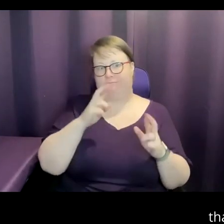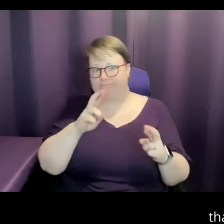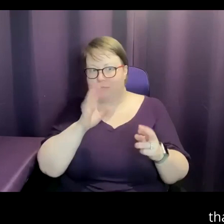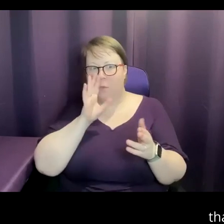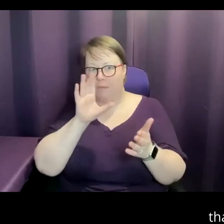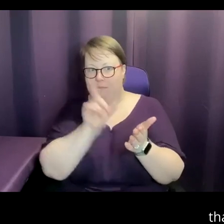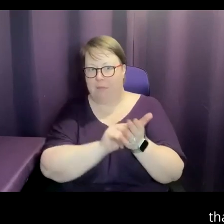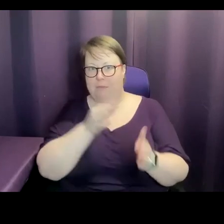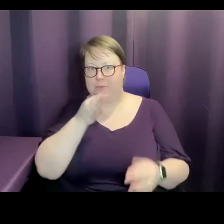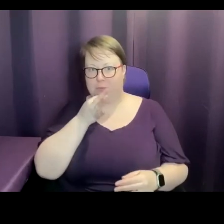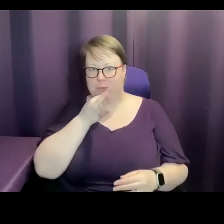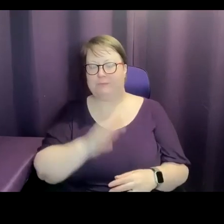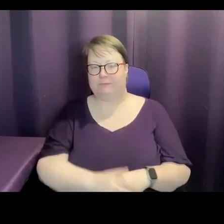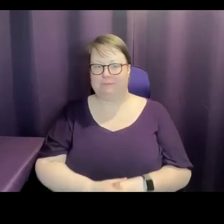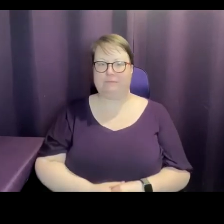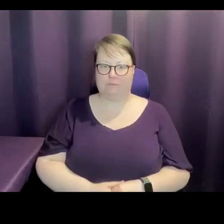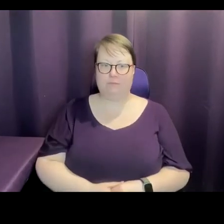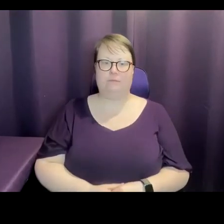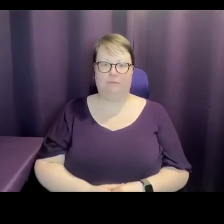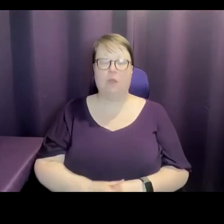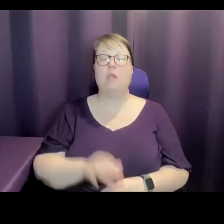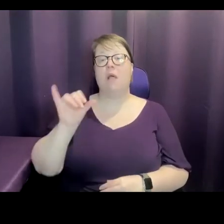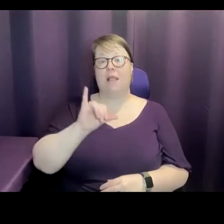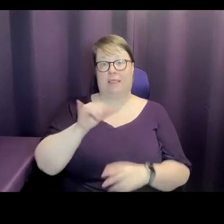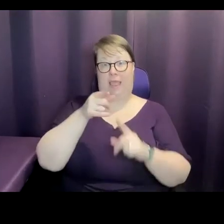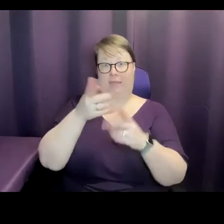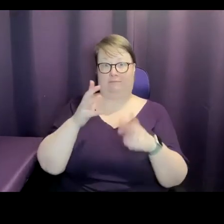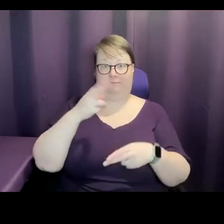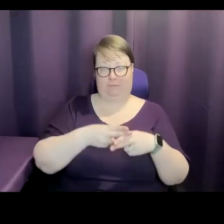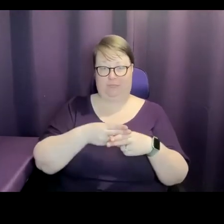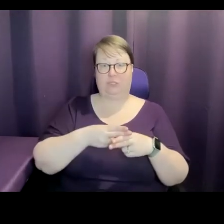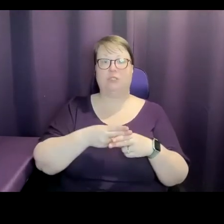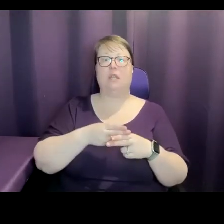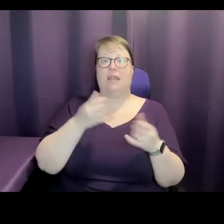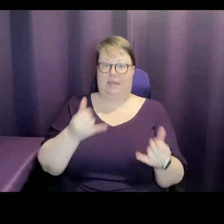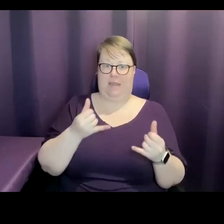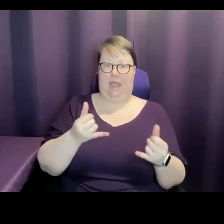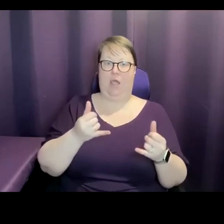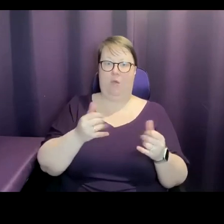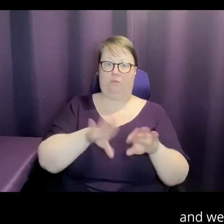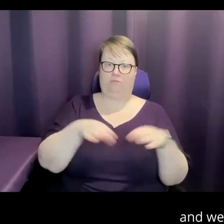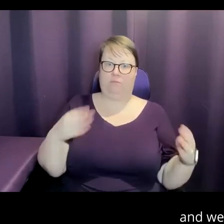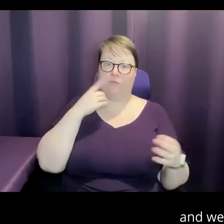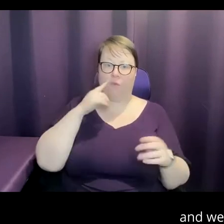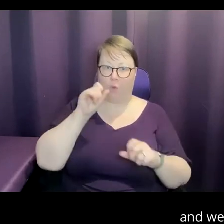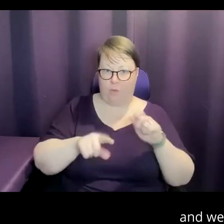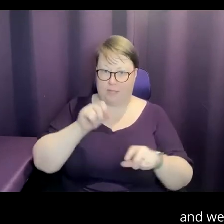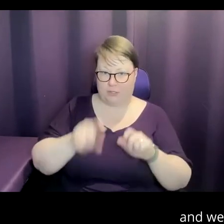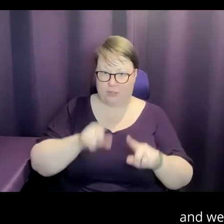very soon. So as Rylee said, it is time for questions,